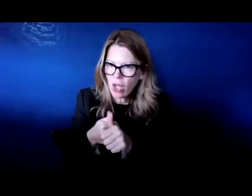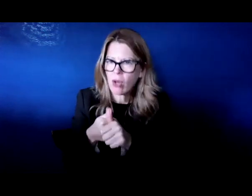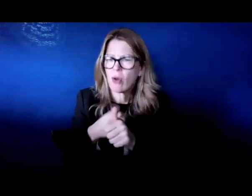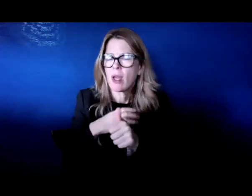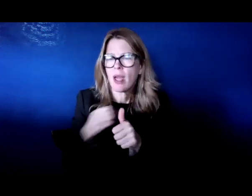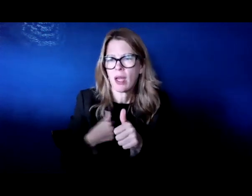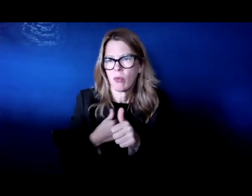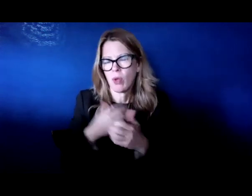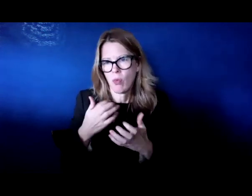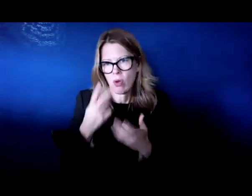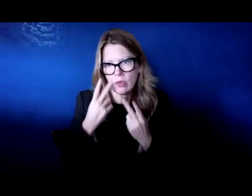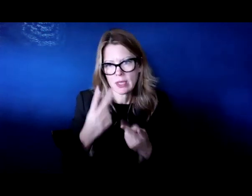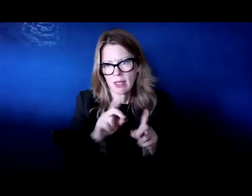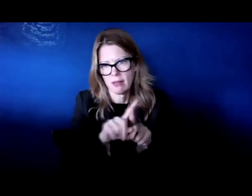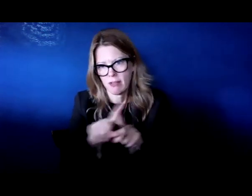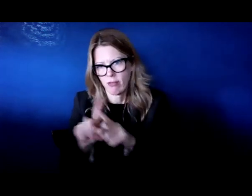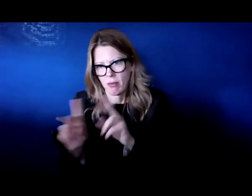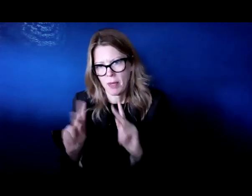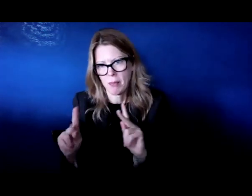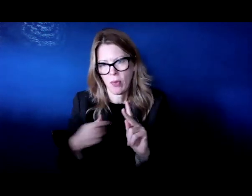those others we encounter.